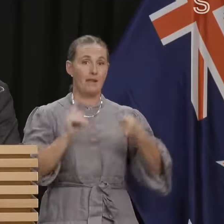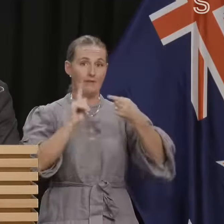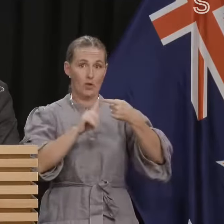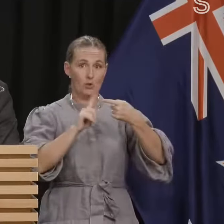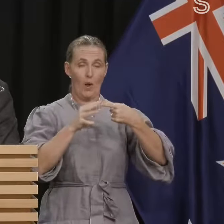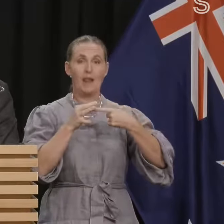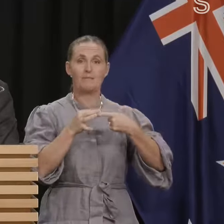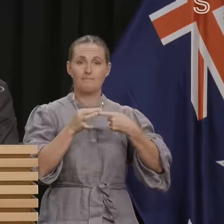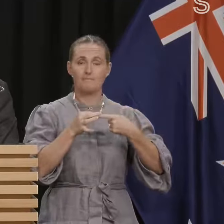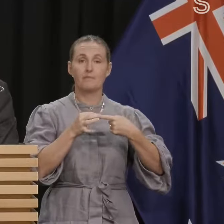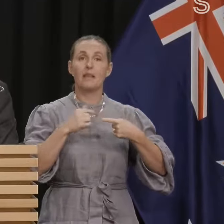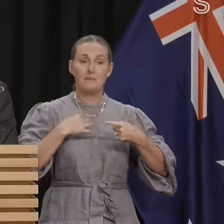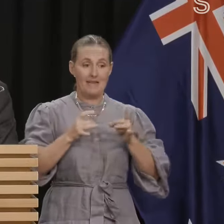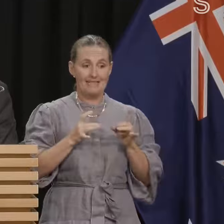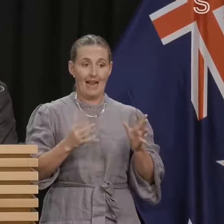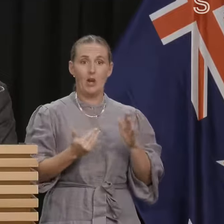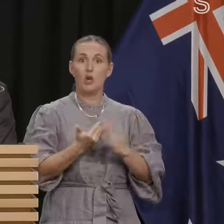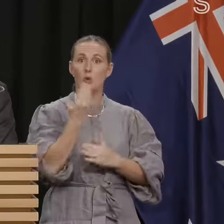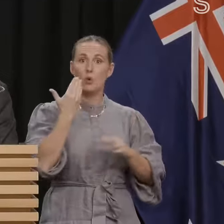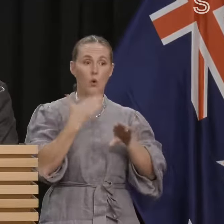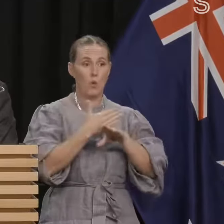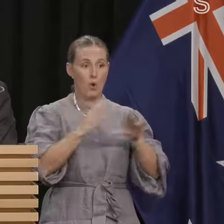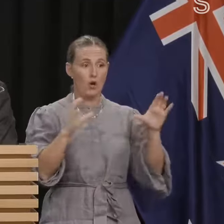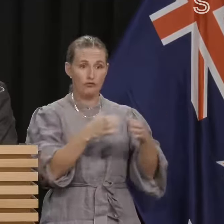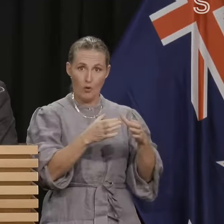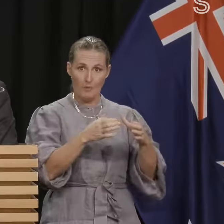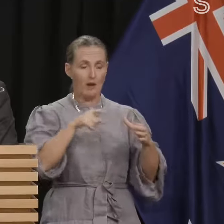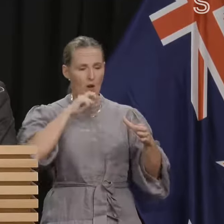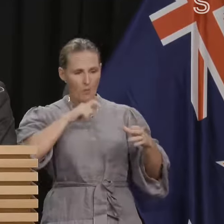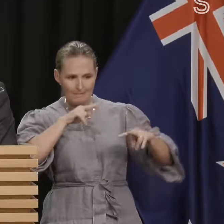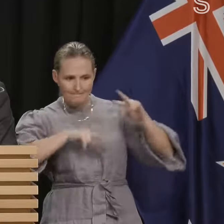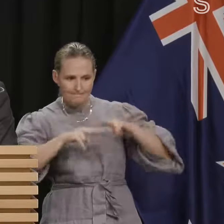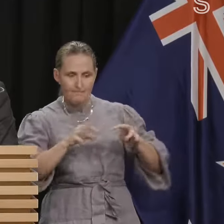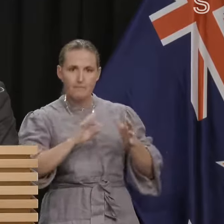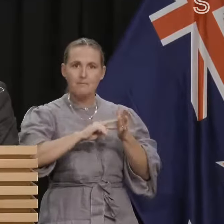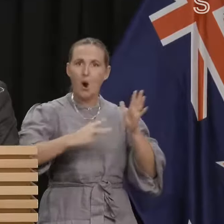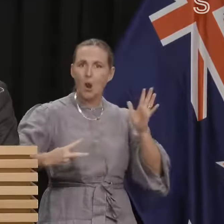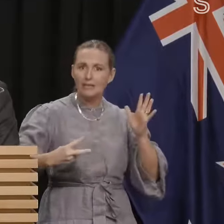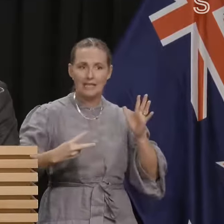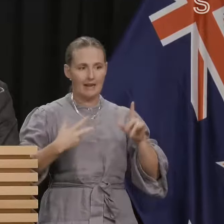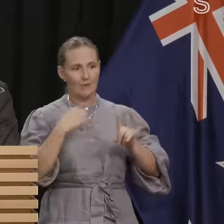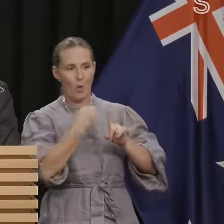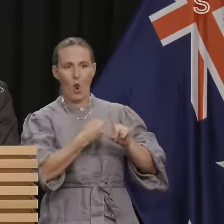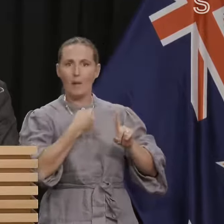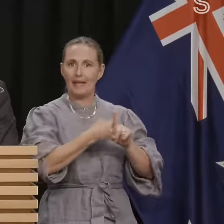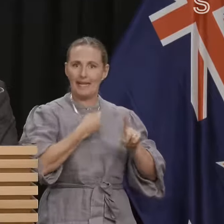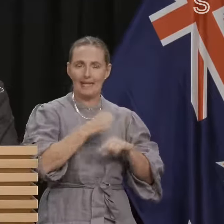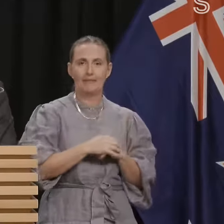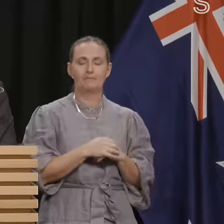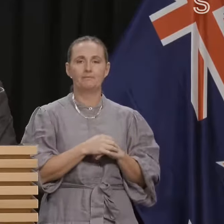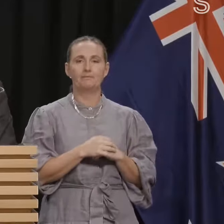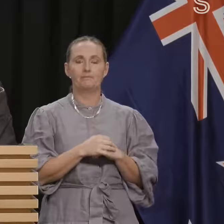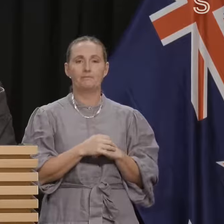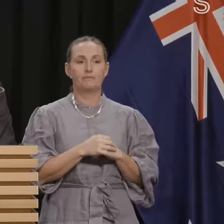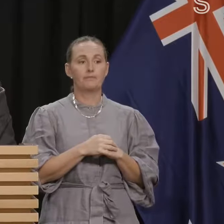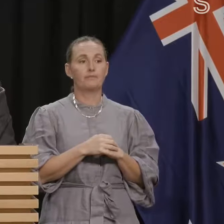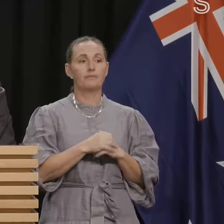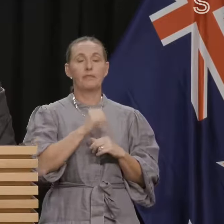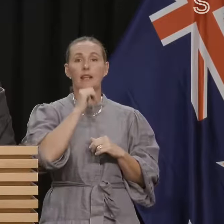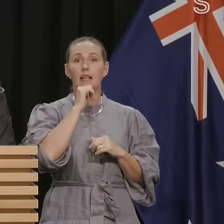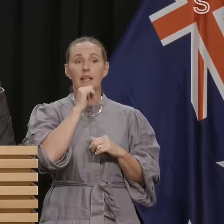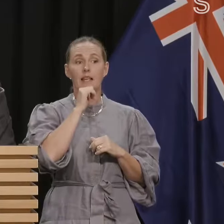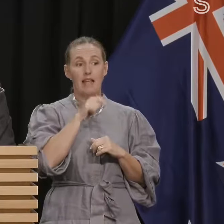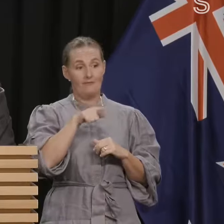piece of work that will look at policy options for regulating lobbying activities. To do it well, that will require